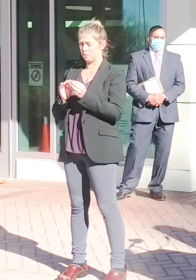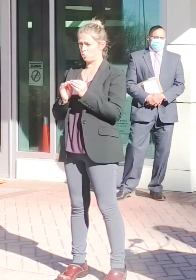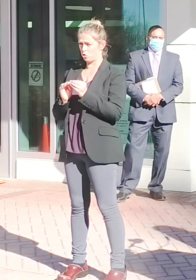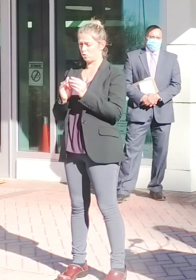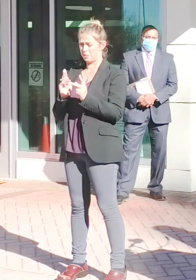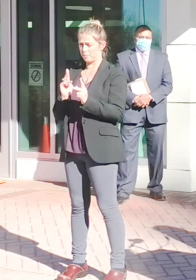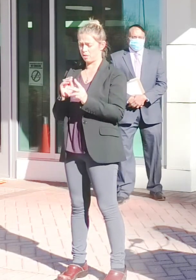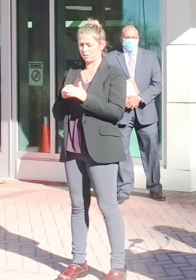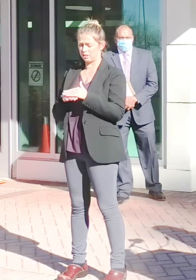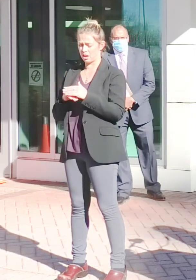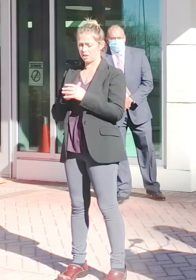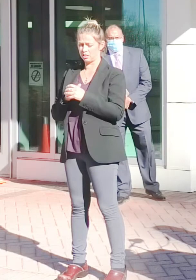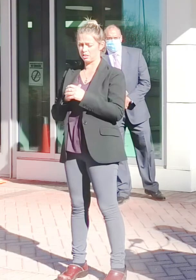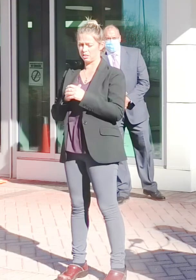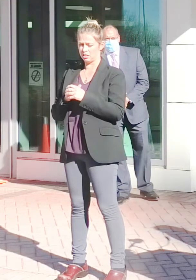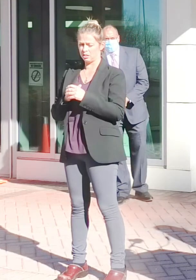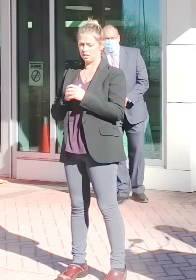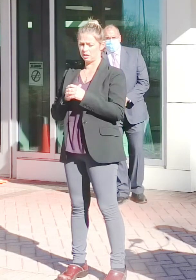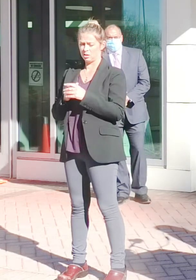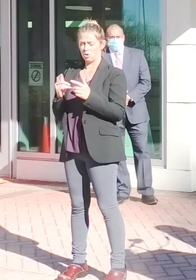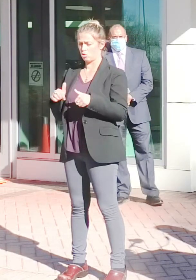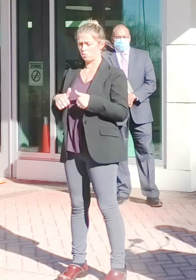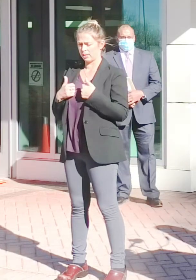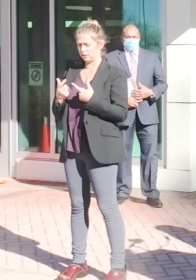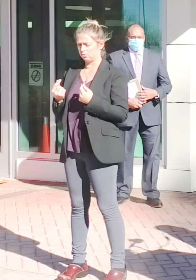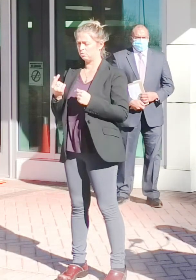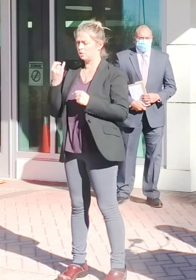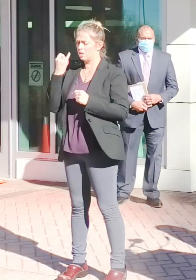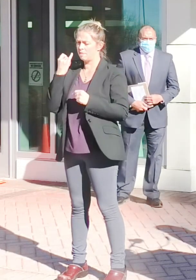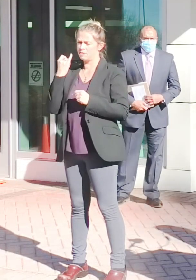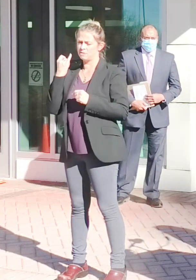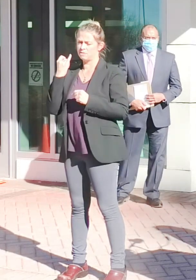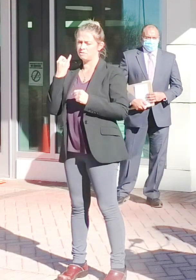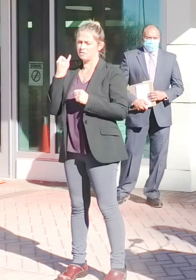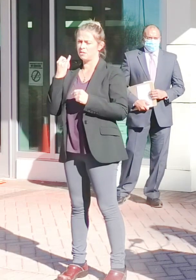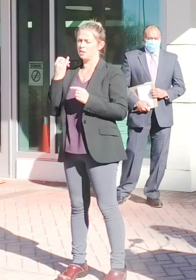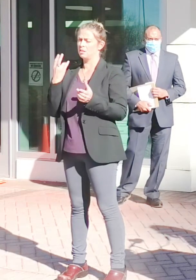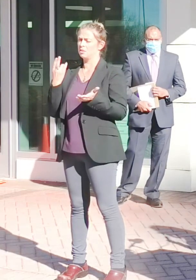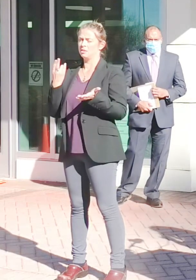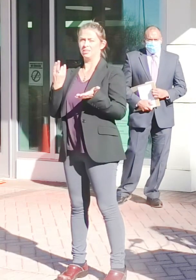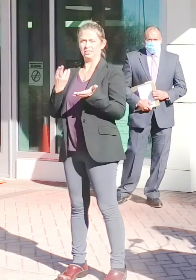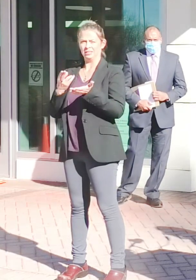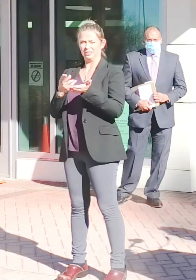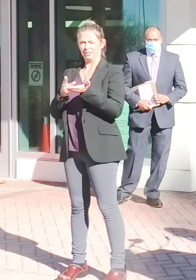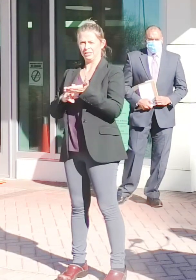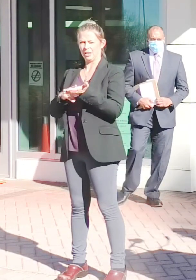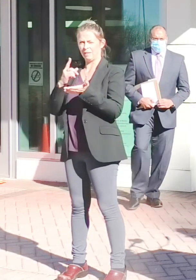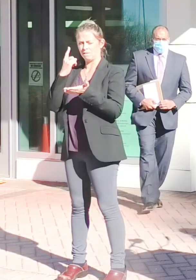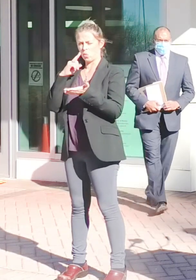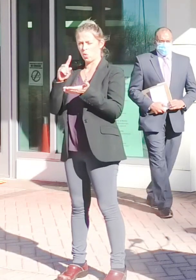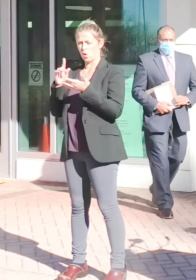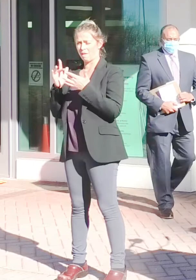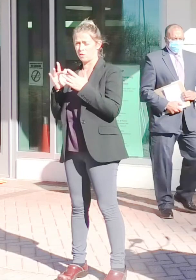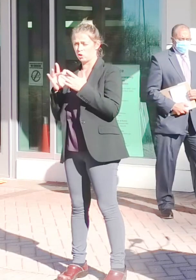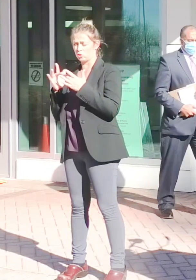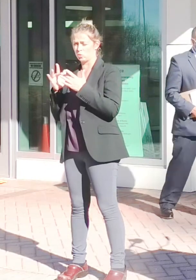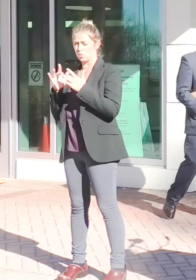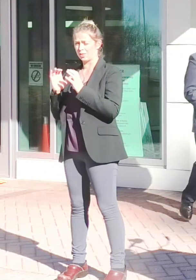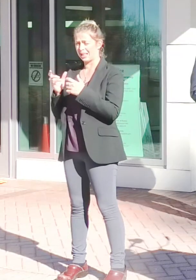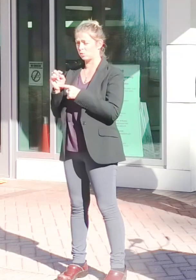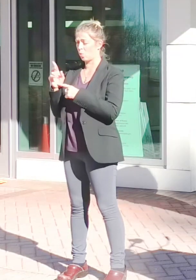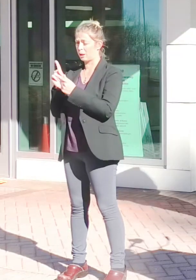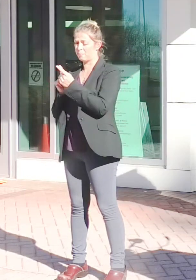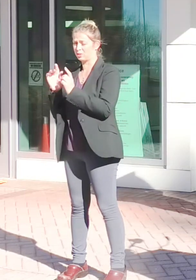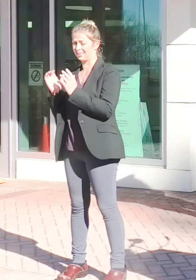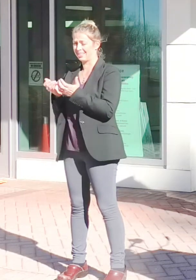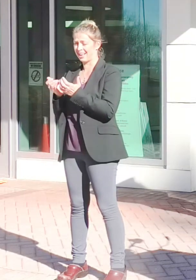do residents do if, say, they signed up for a virtual class or an in-person class 2 weeks ago, and now